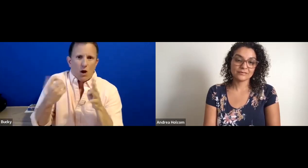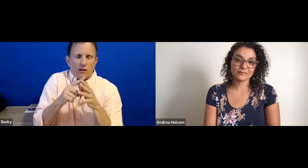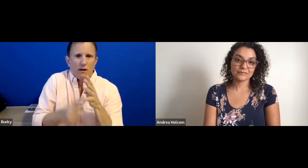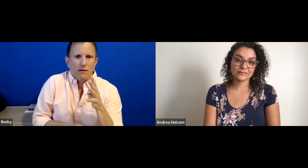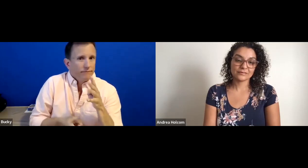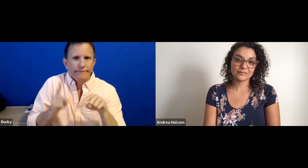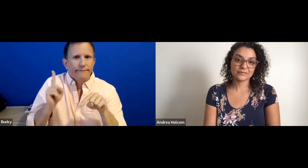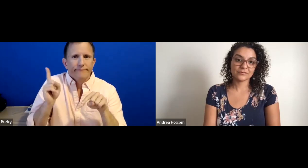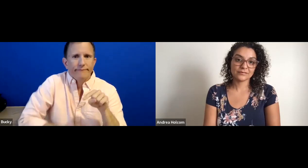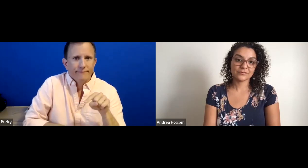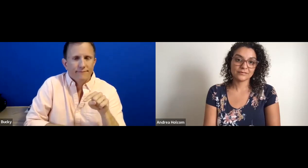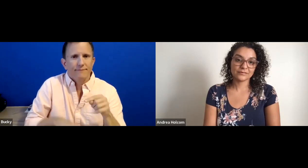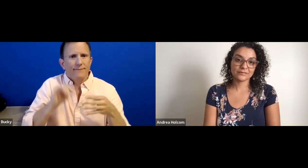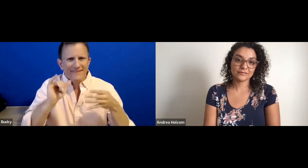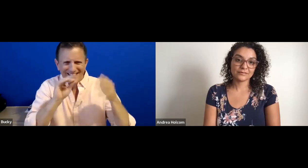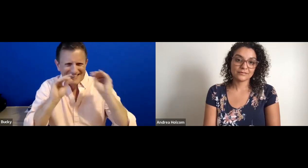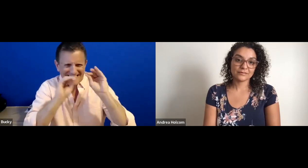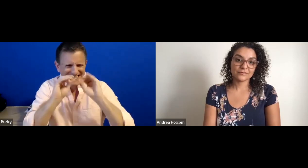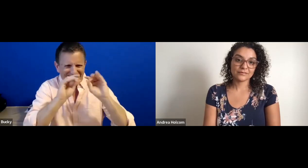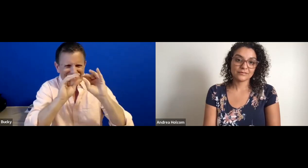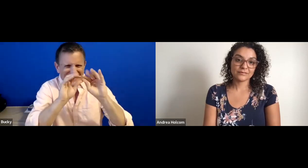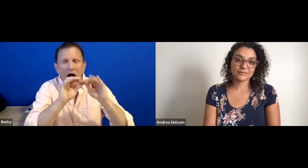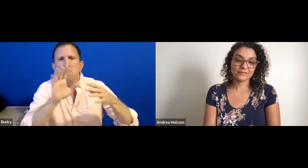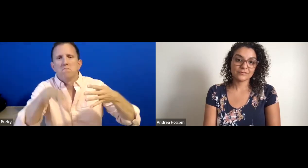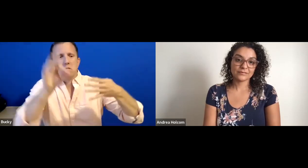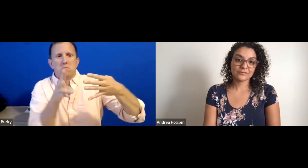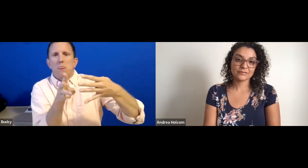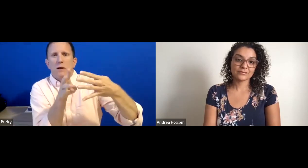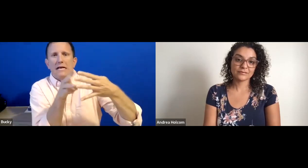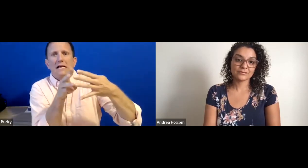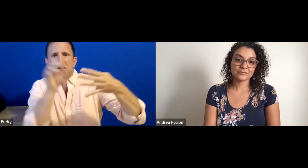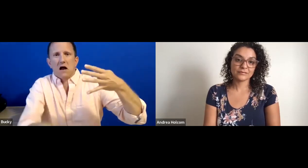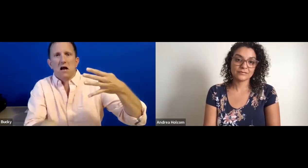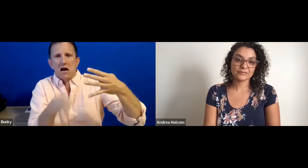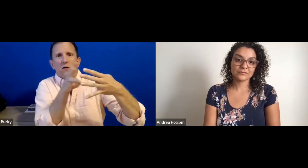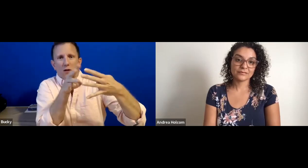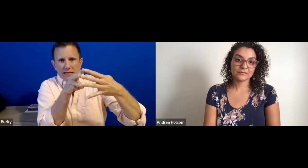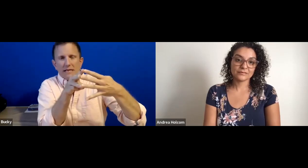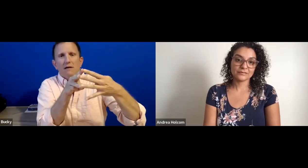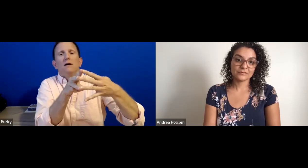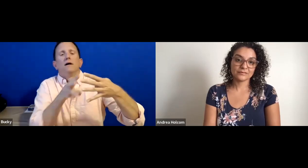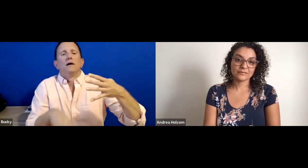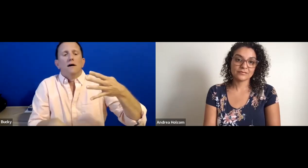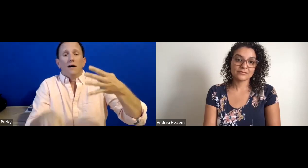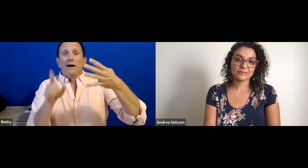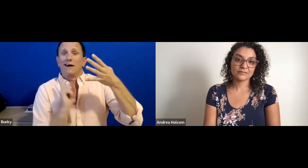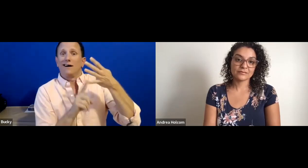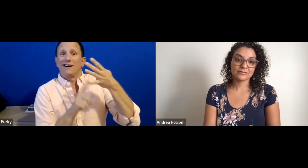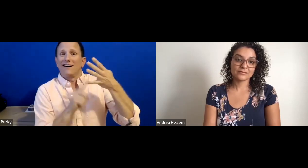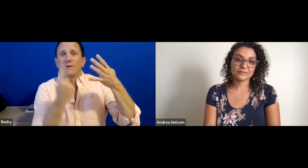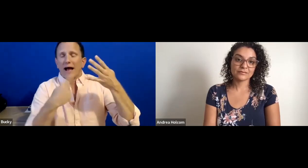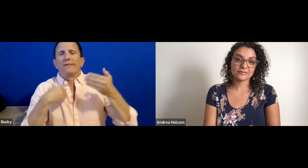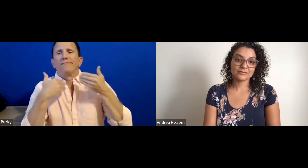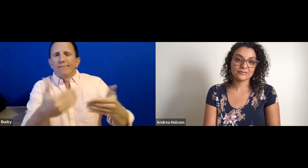interpreter, a singular interpreter who could service all 4 workshops. Though they did try, we ended up finding